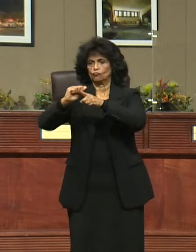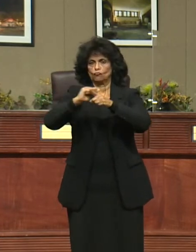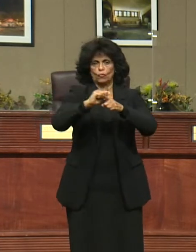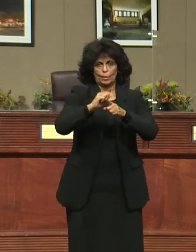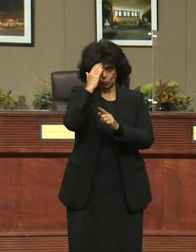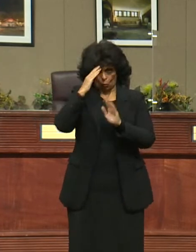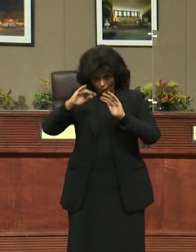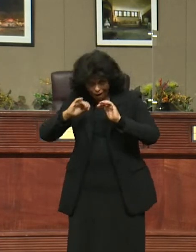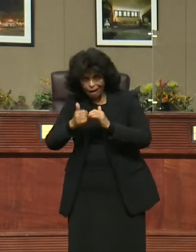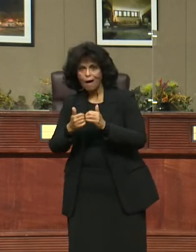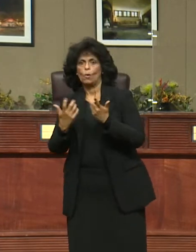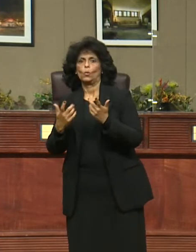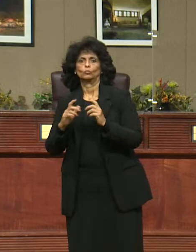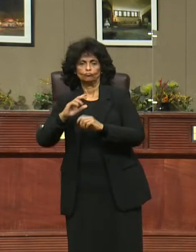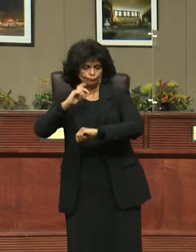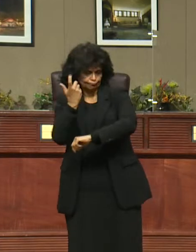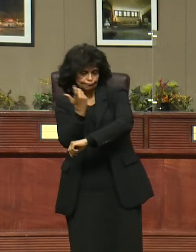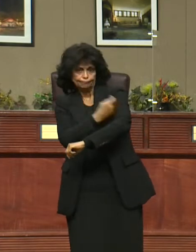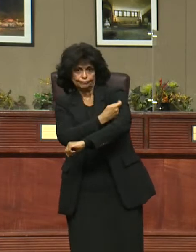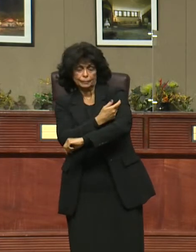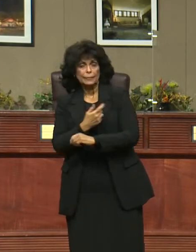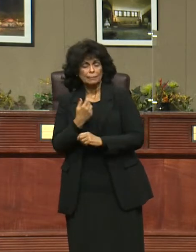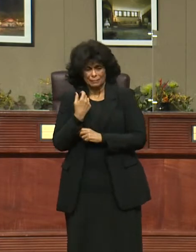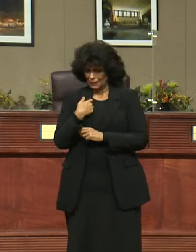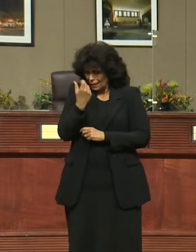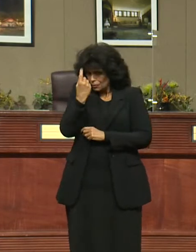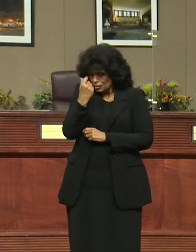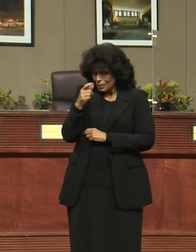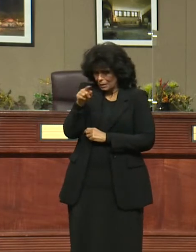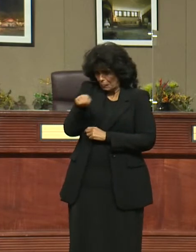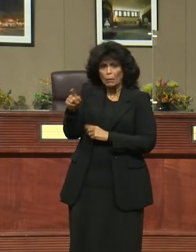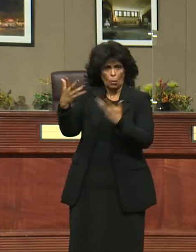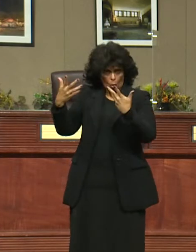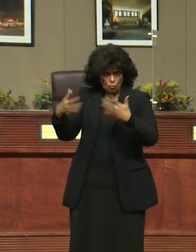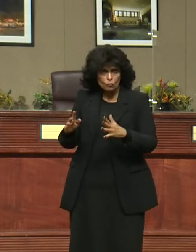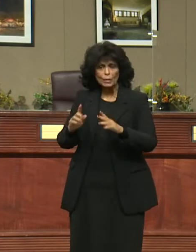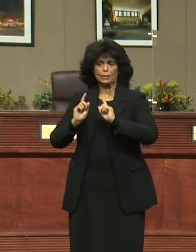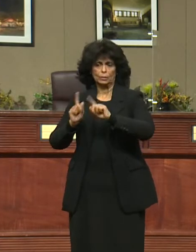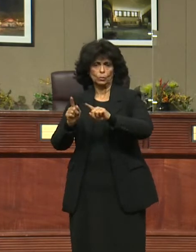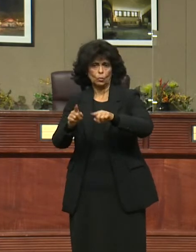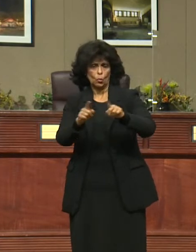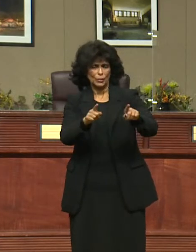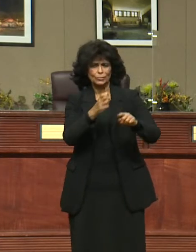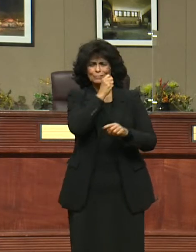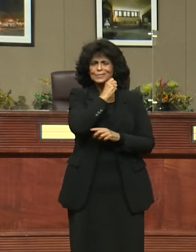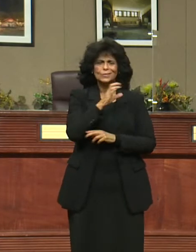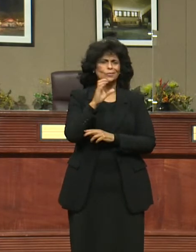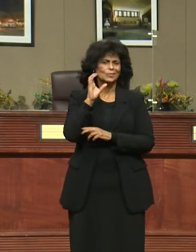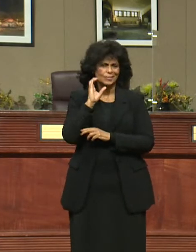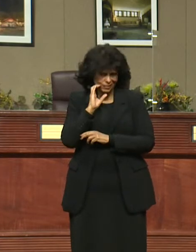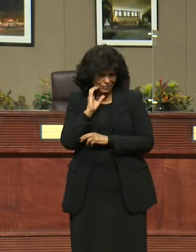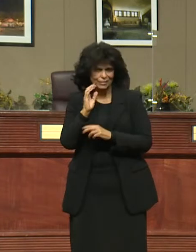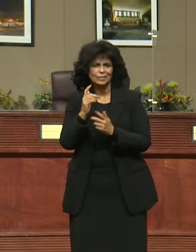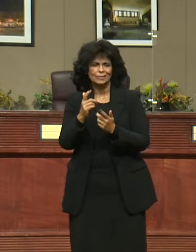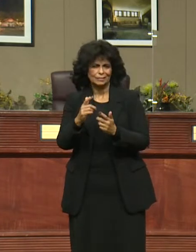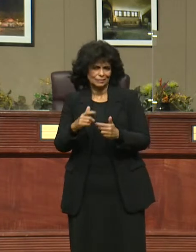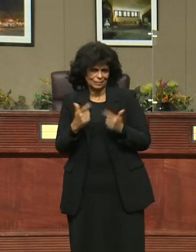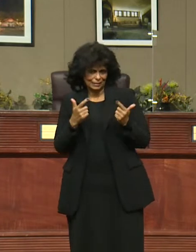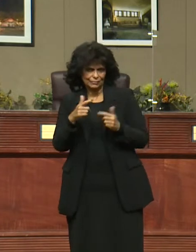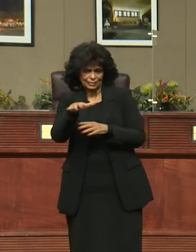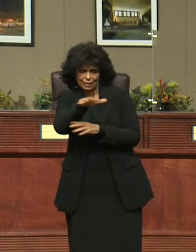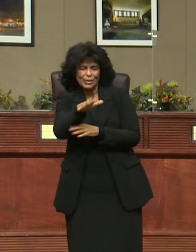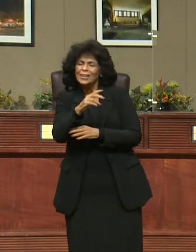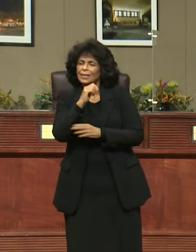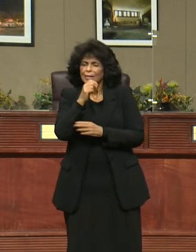They are now visiting, as I understand it, senior living communities, not nursing homes